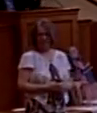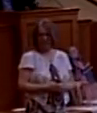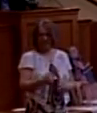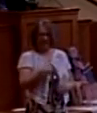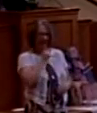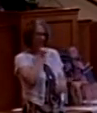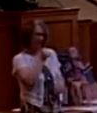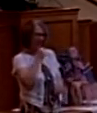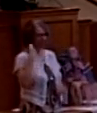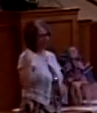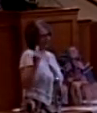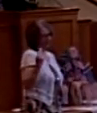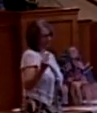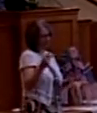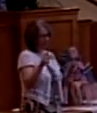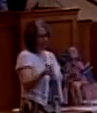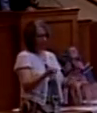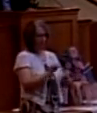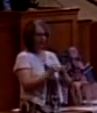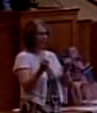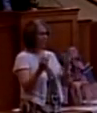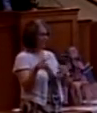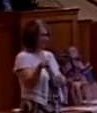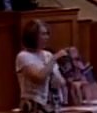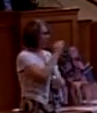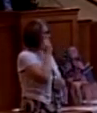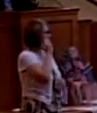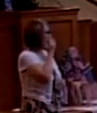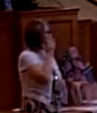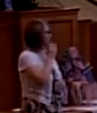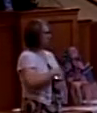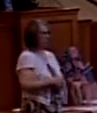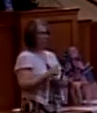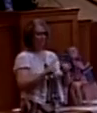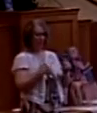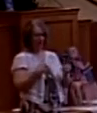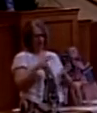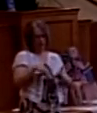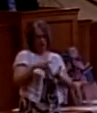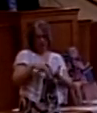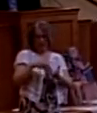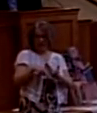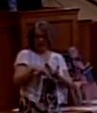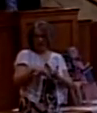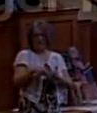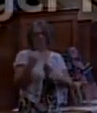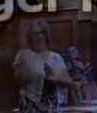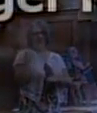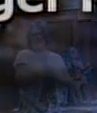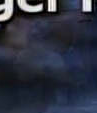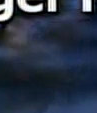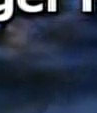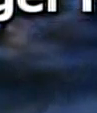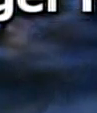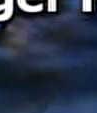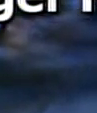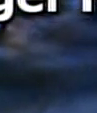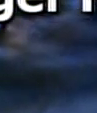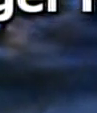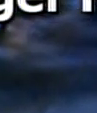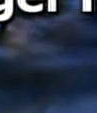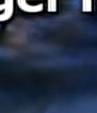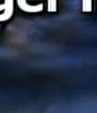I'm not the history person that so many of you are, and but I read, was reading last night just on the